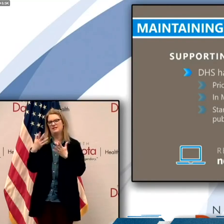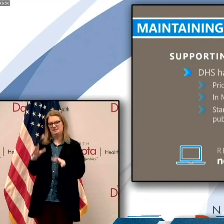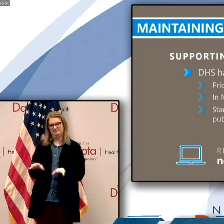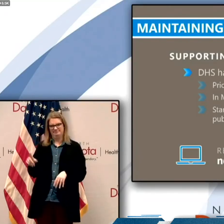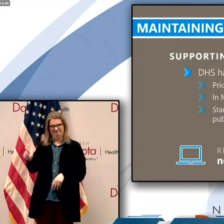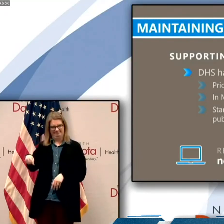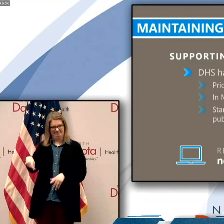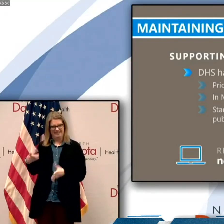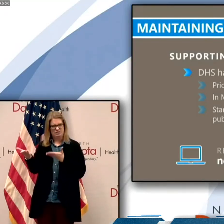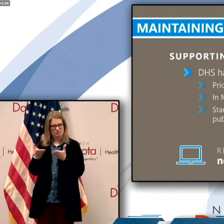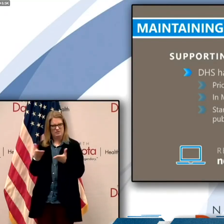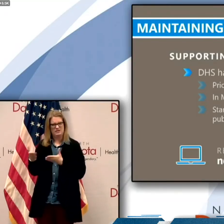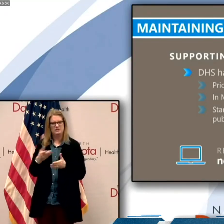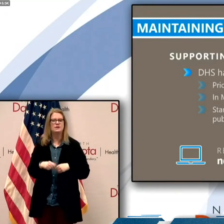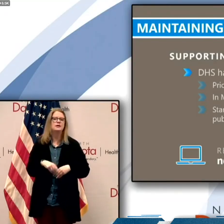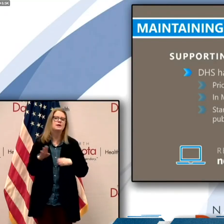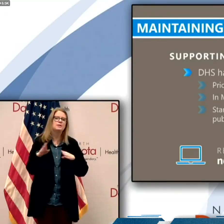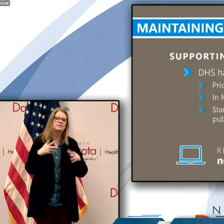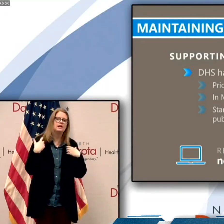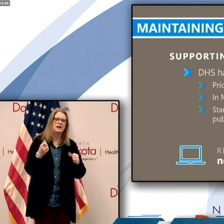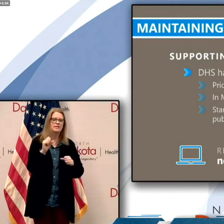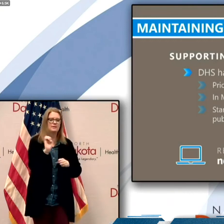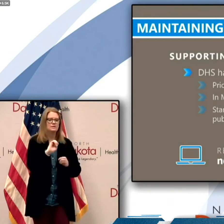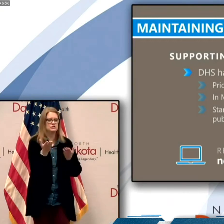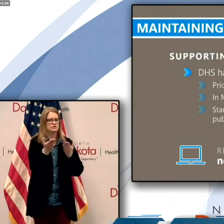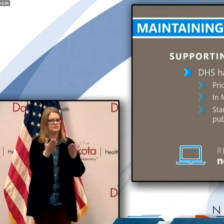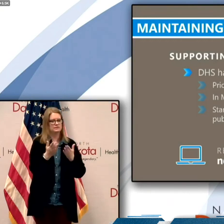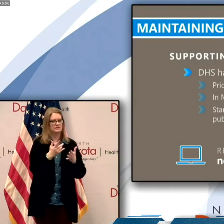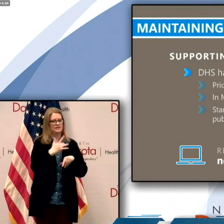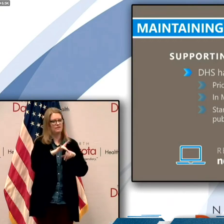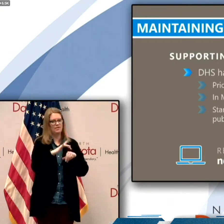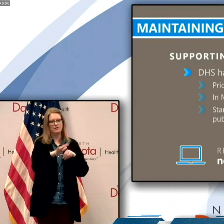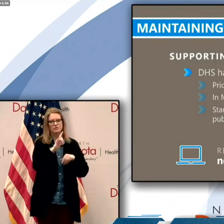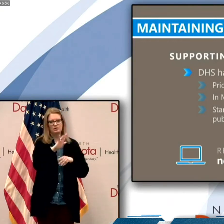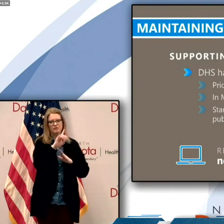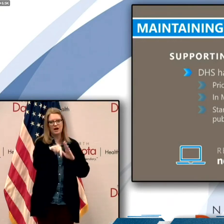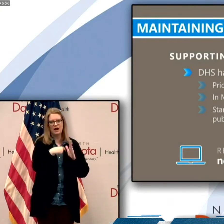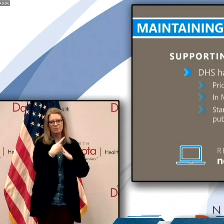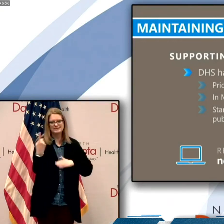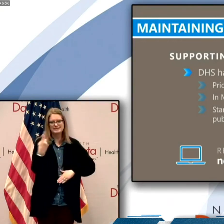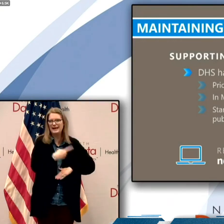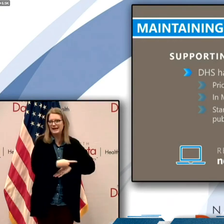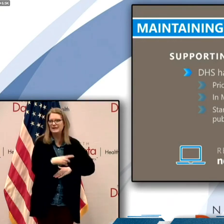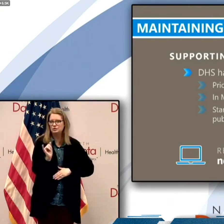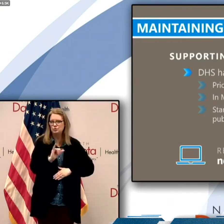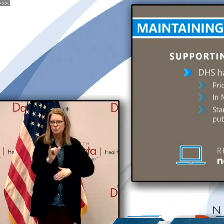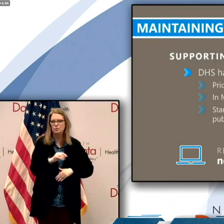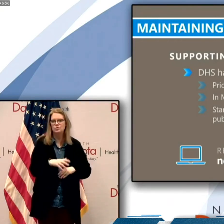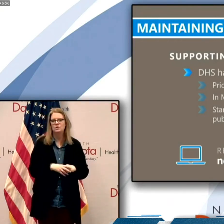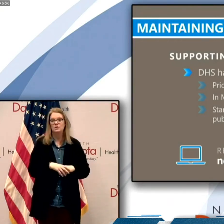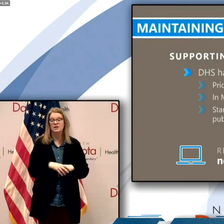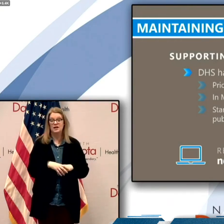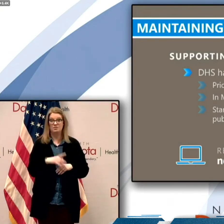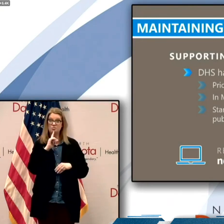And again, behavioral health emergency services are available 24 hours a day. And available to all North Dakota residents.